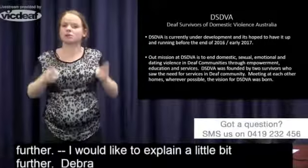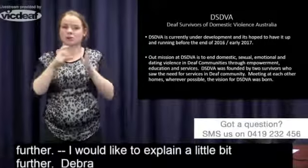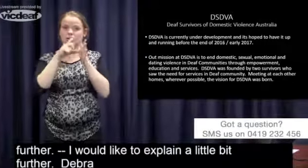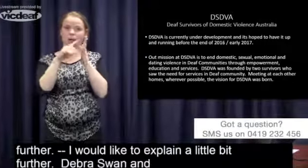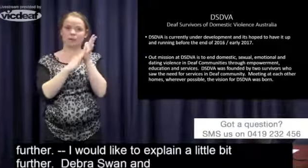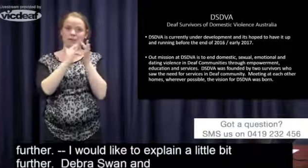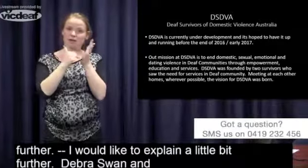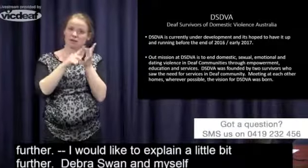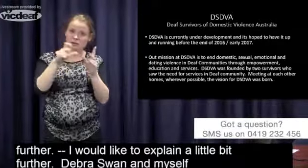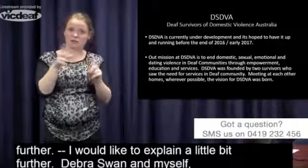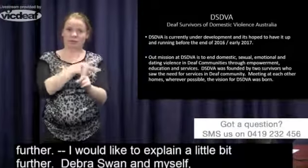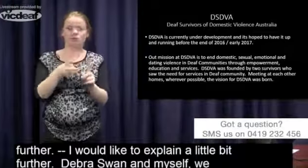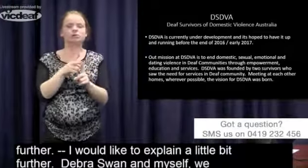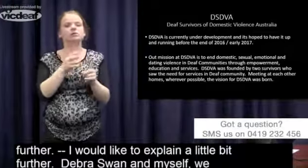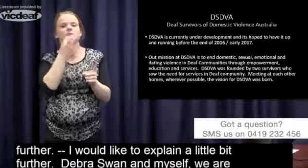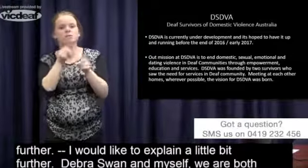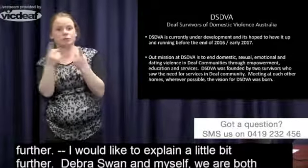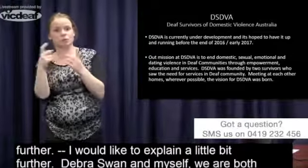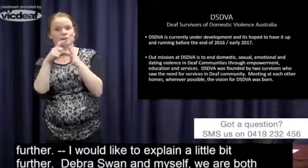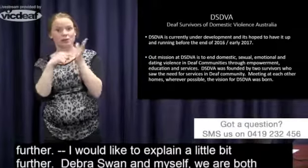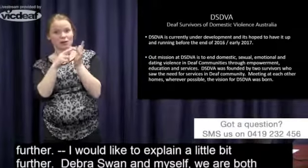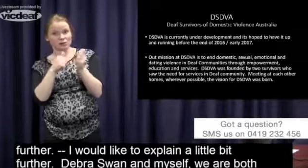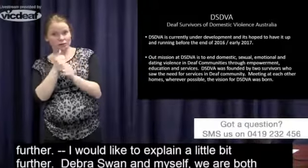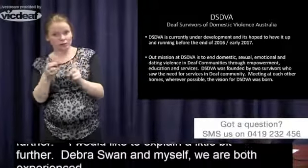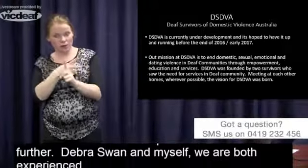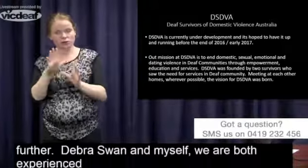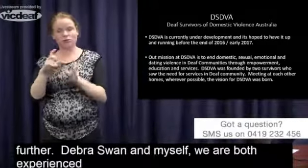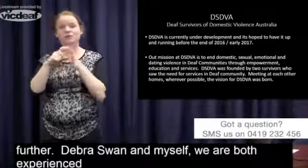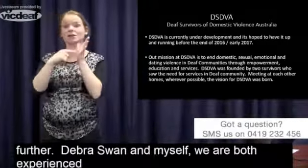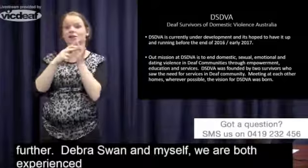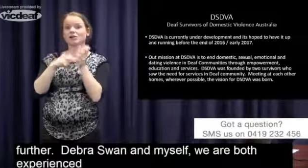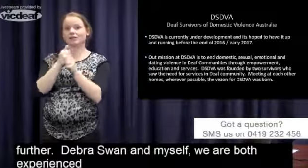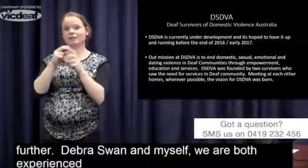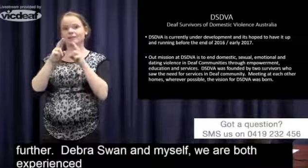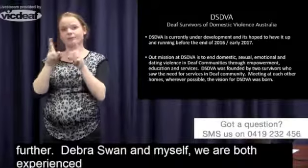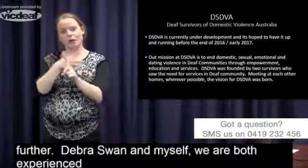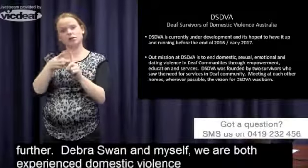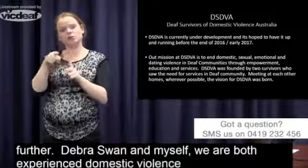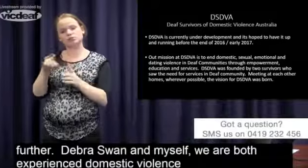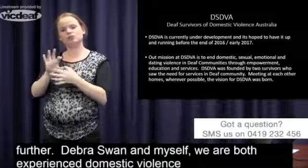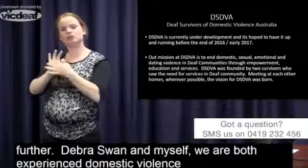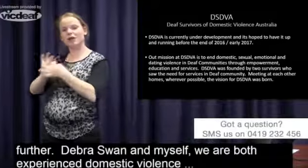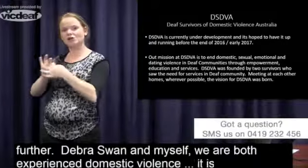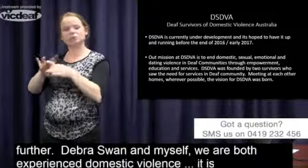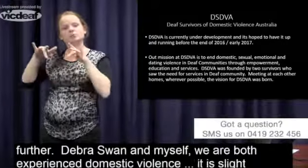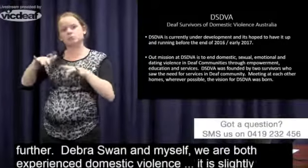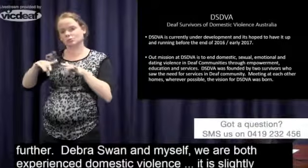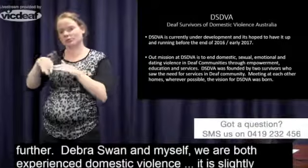we have both experienced domestic violence. It is slightly different to dating violence